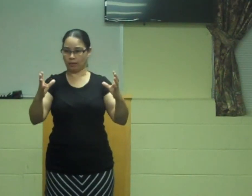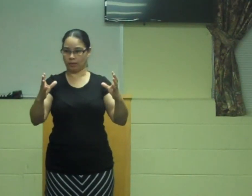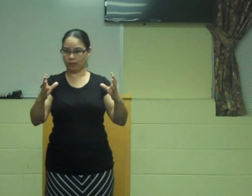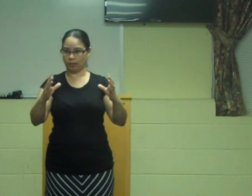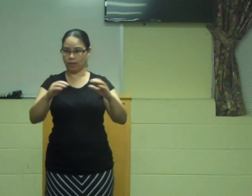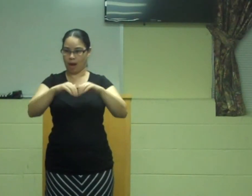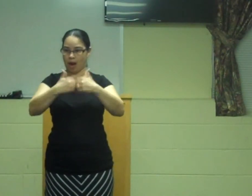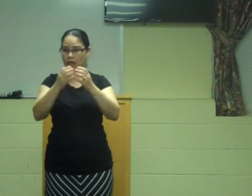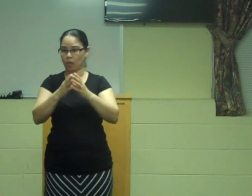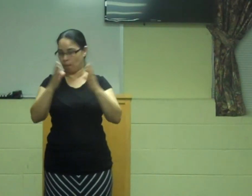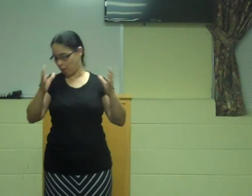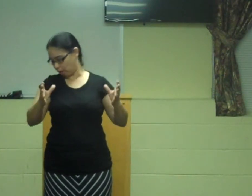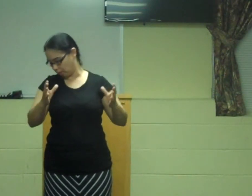That's how much.